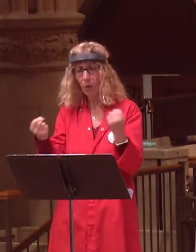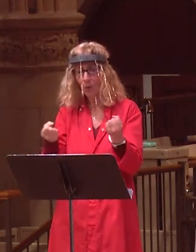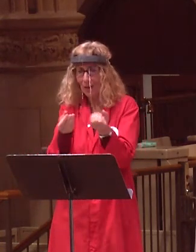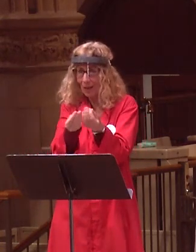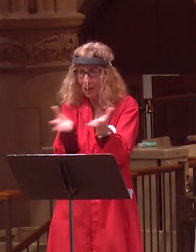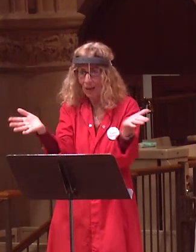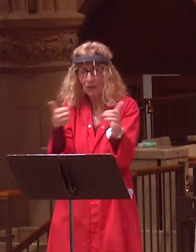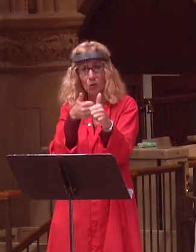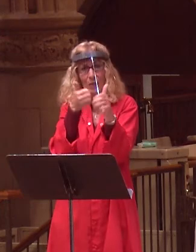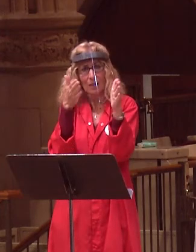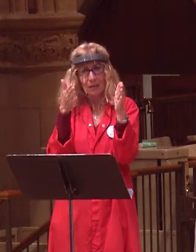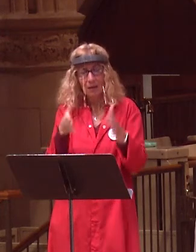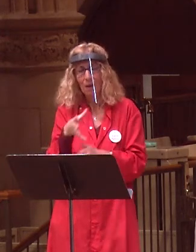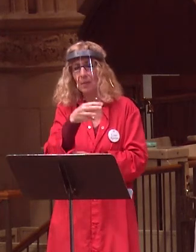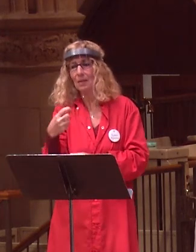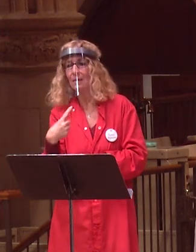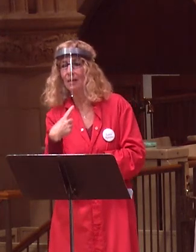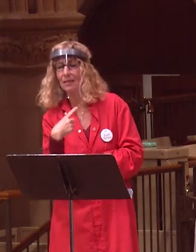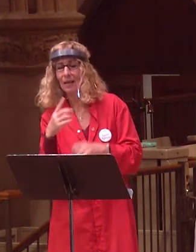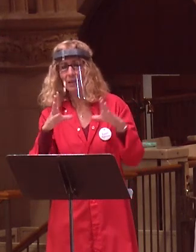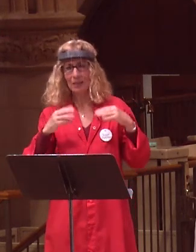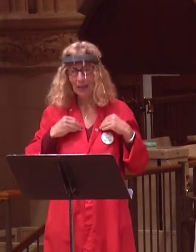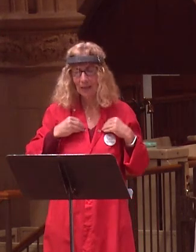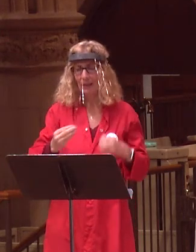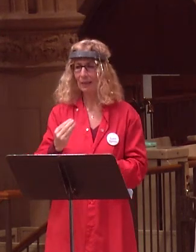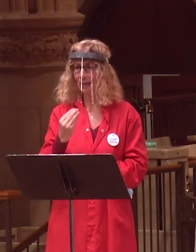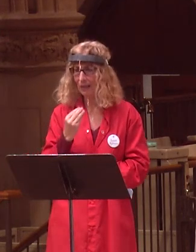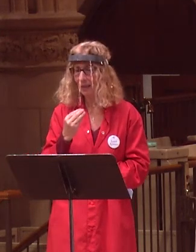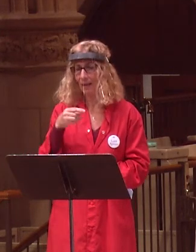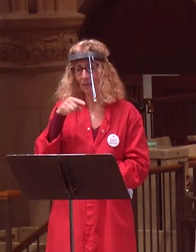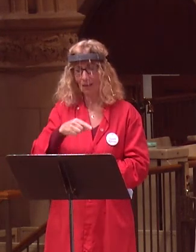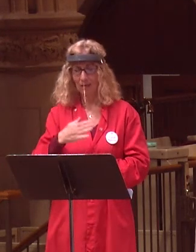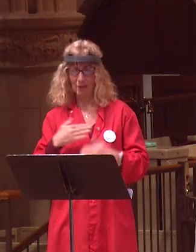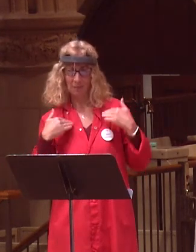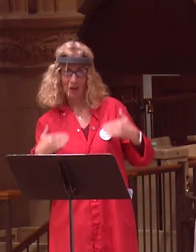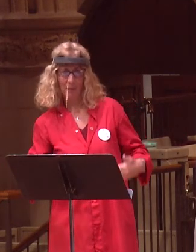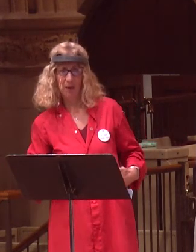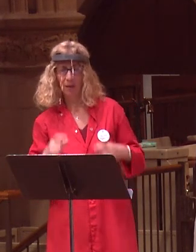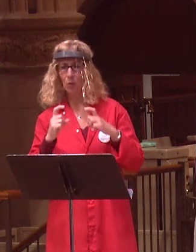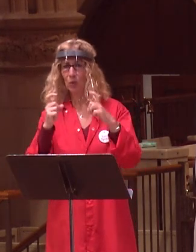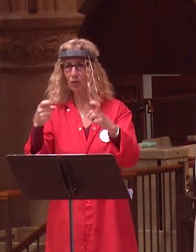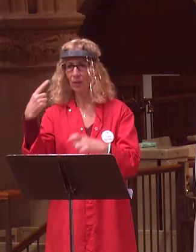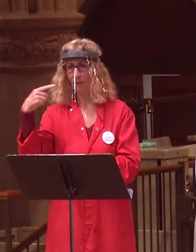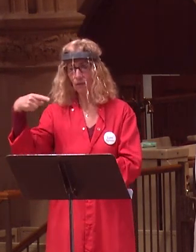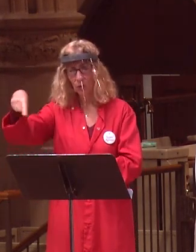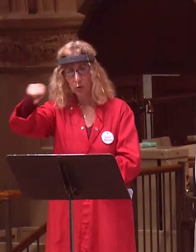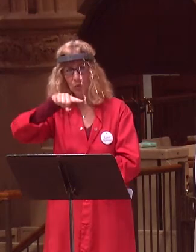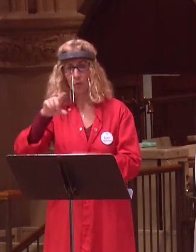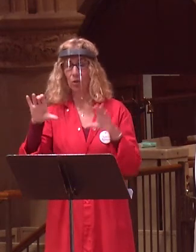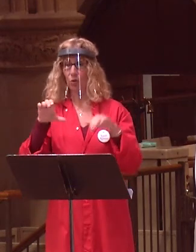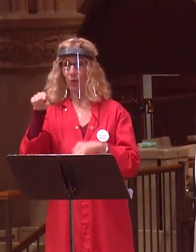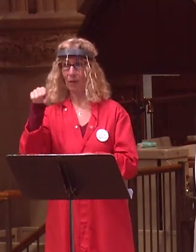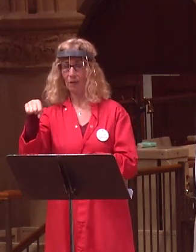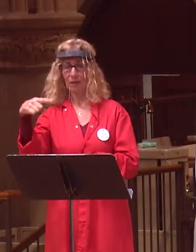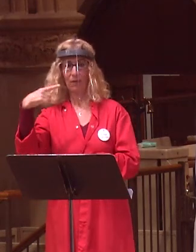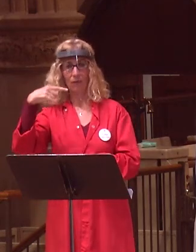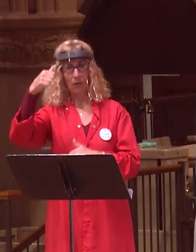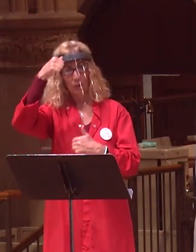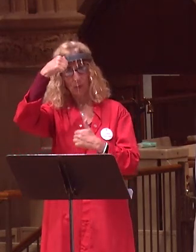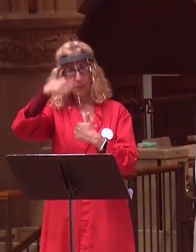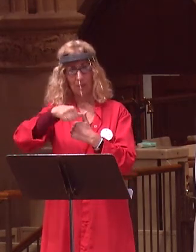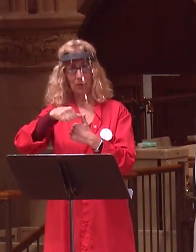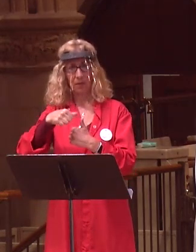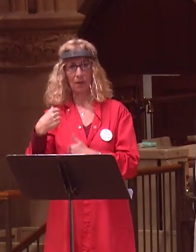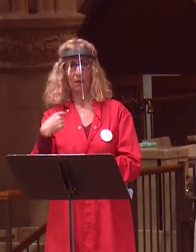to his disciples and said, "Take, eat. This is my body, which is given for you. Do this